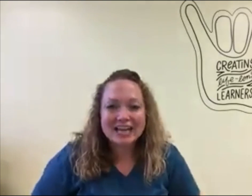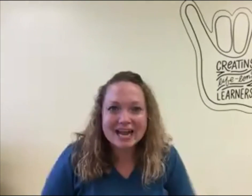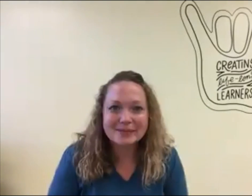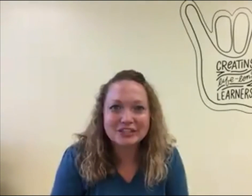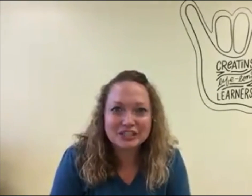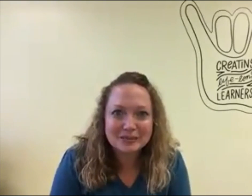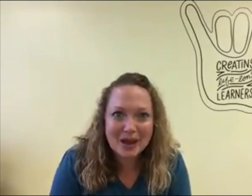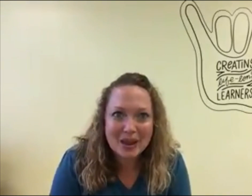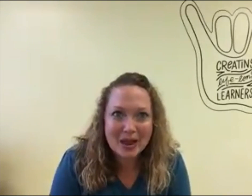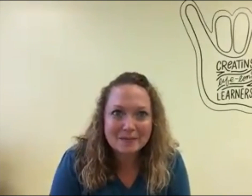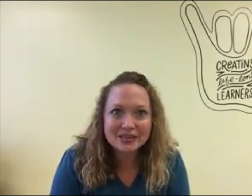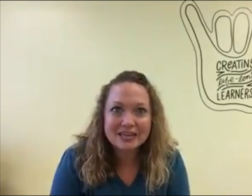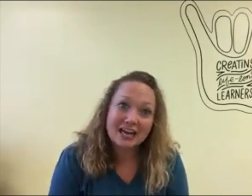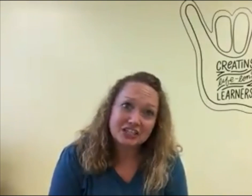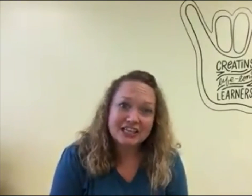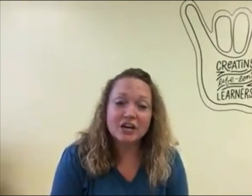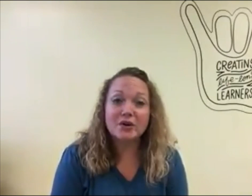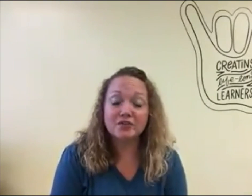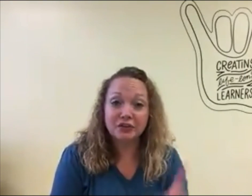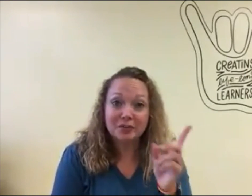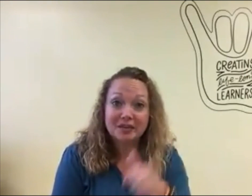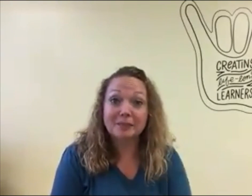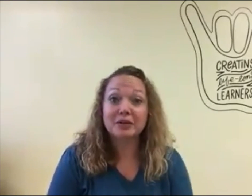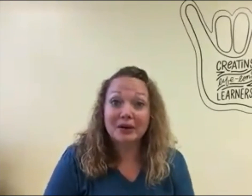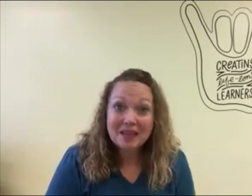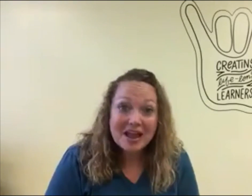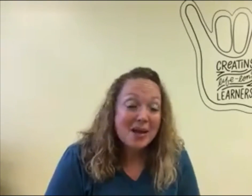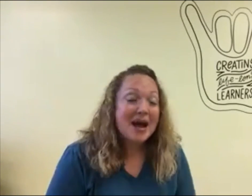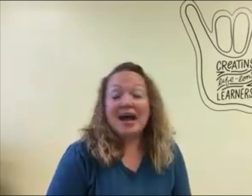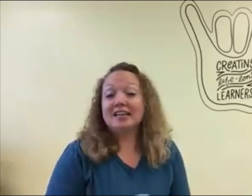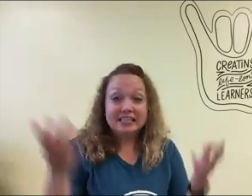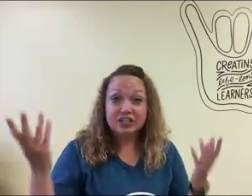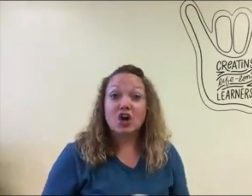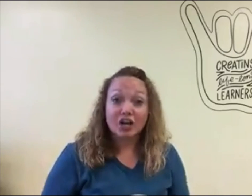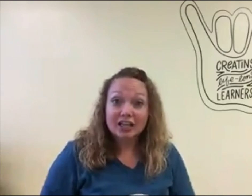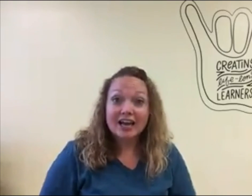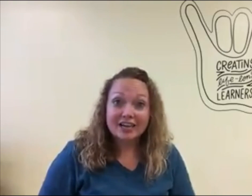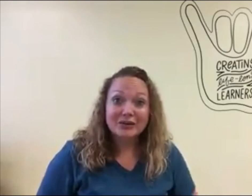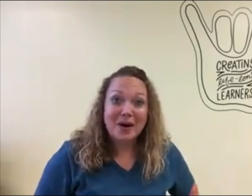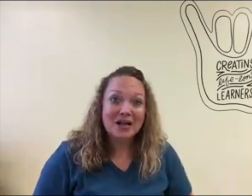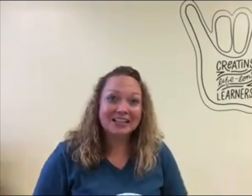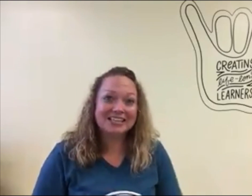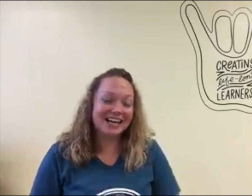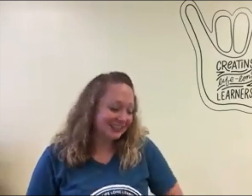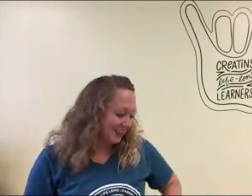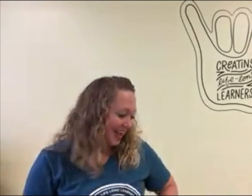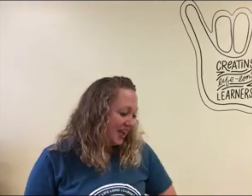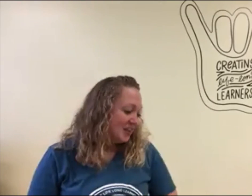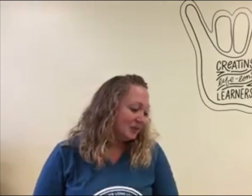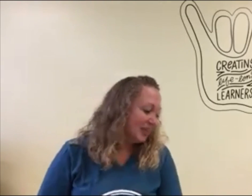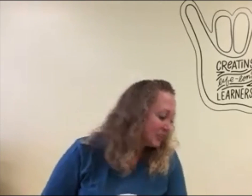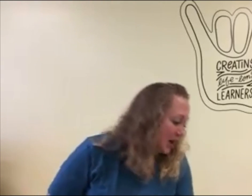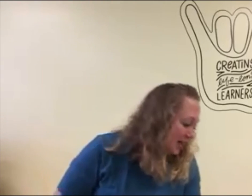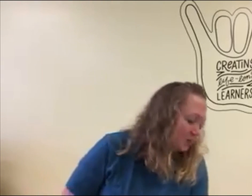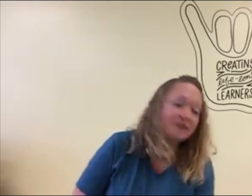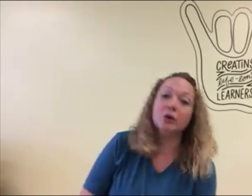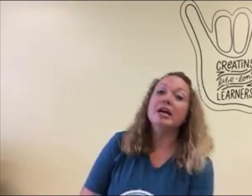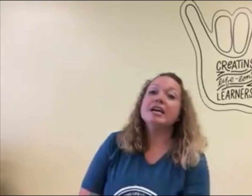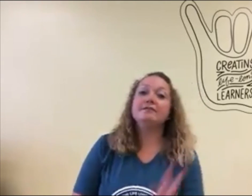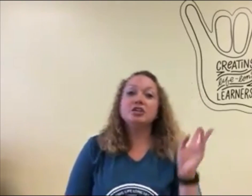about up. Actually, I think I went over a little bit. I'm sorry. I tend to talk a lot. I do apologize for that. So let's go ahead and review. If you are new